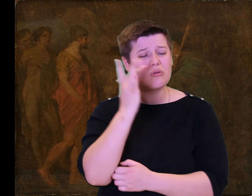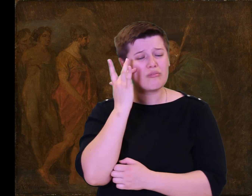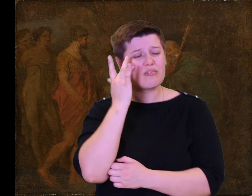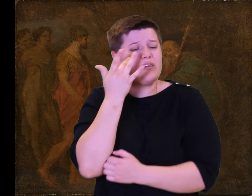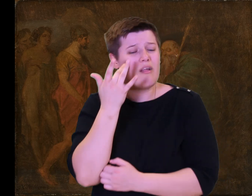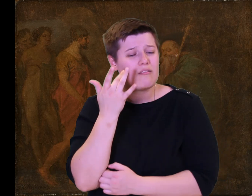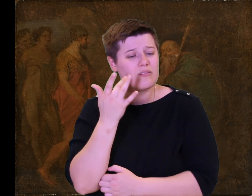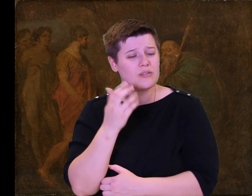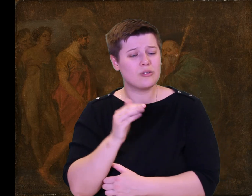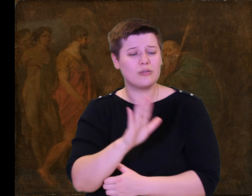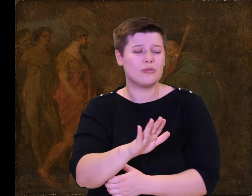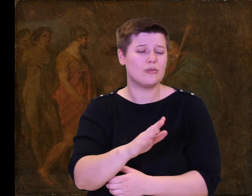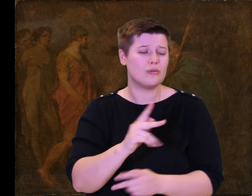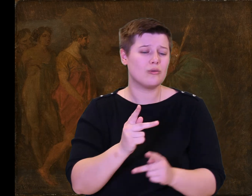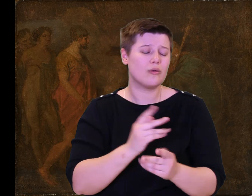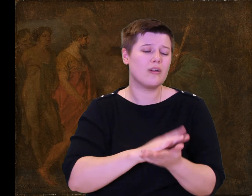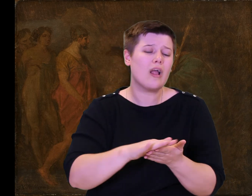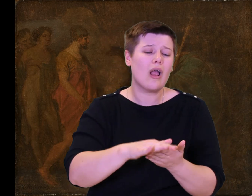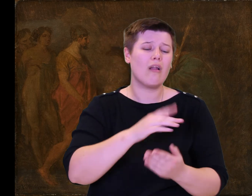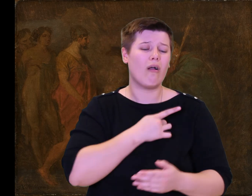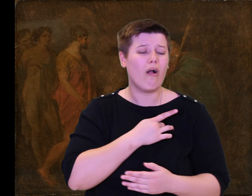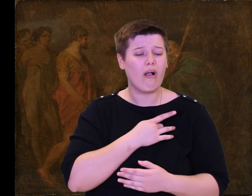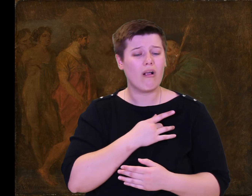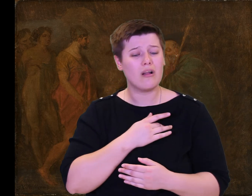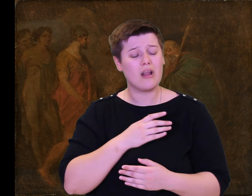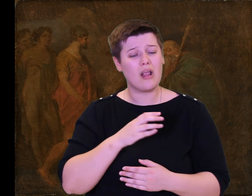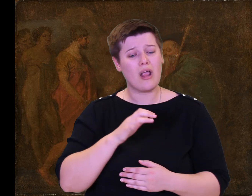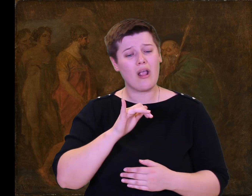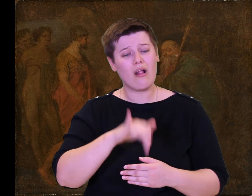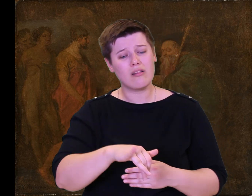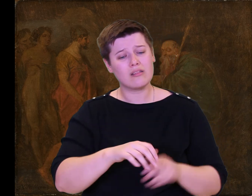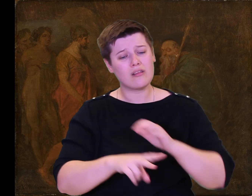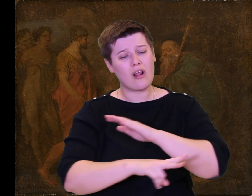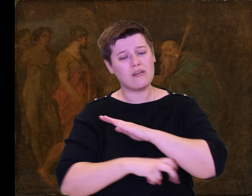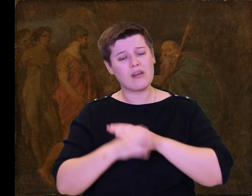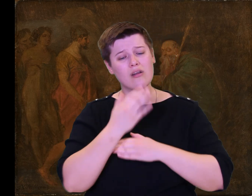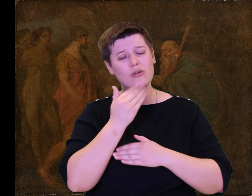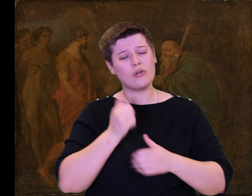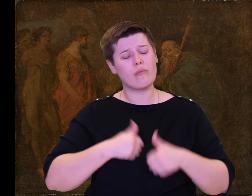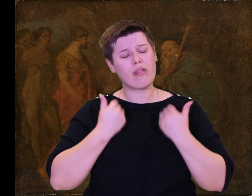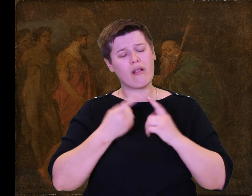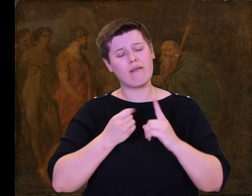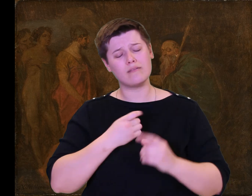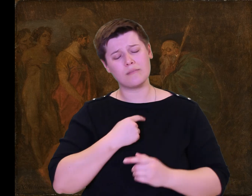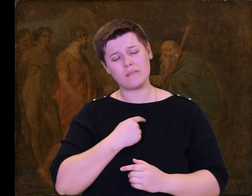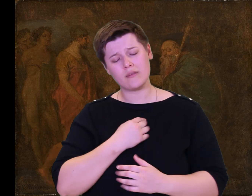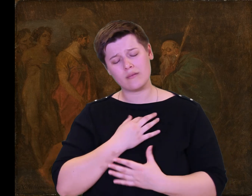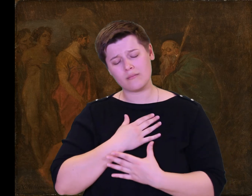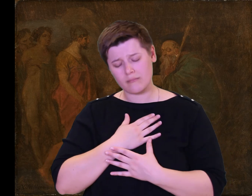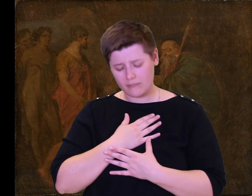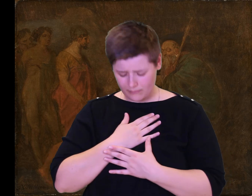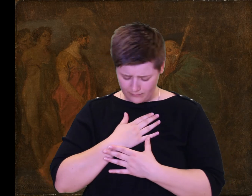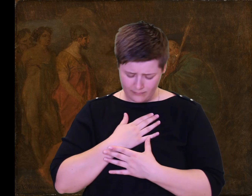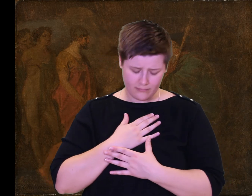sunshine. Your sharp mind and your kind heart. That is what took sweet life from